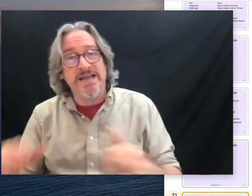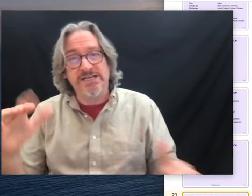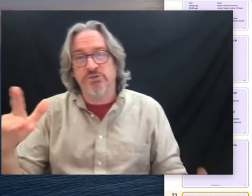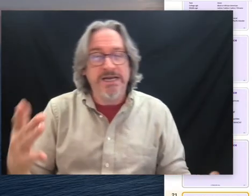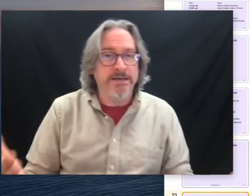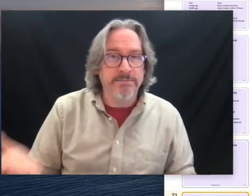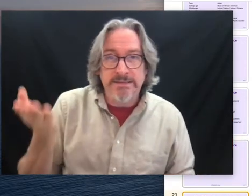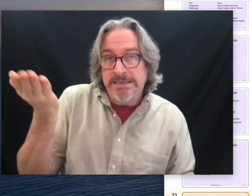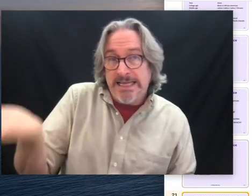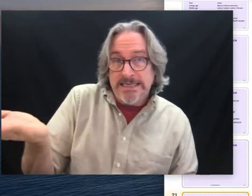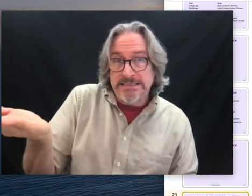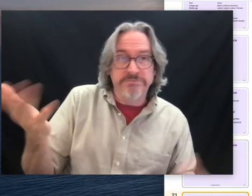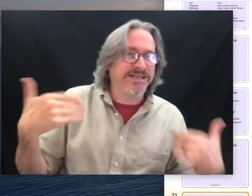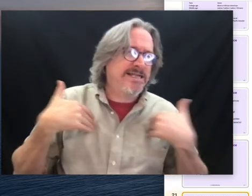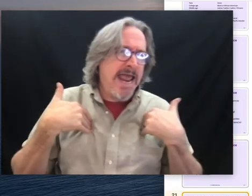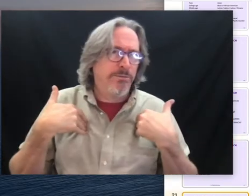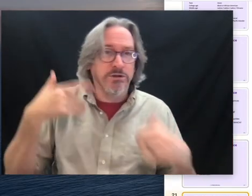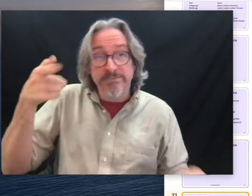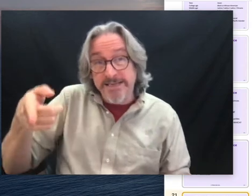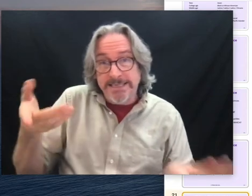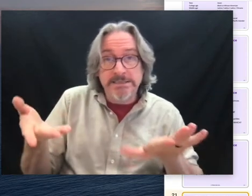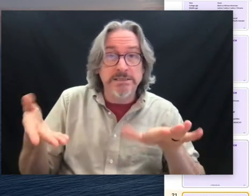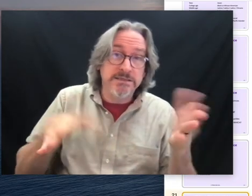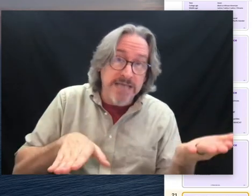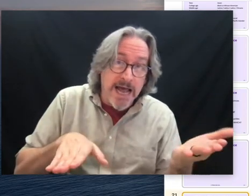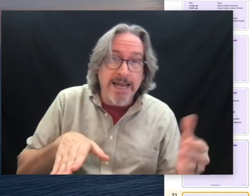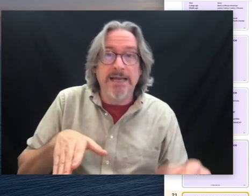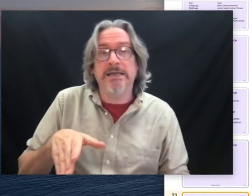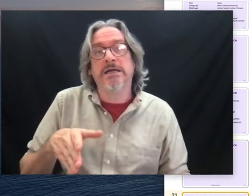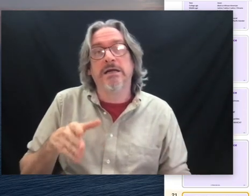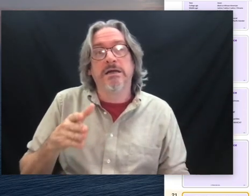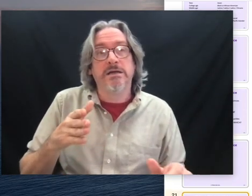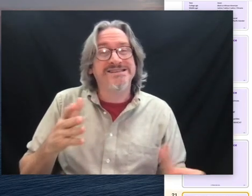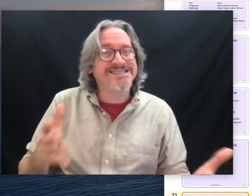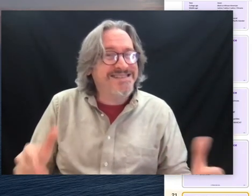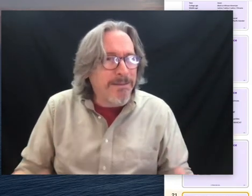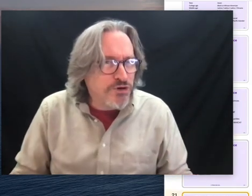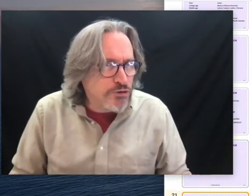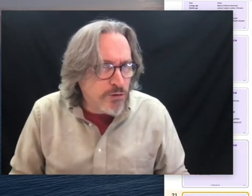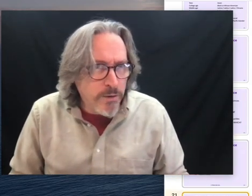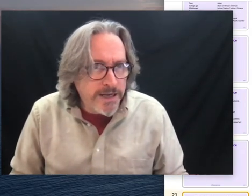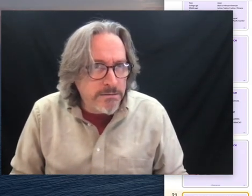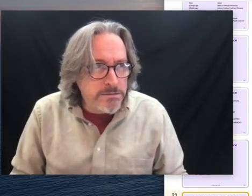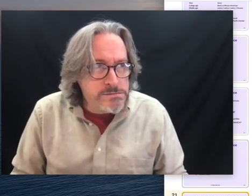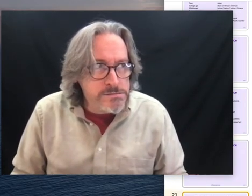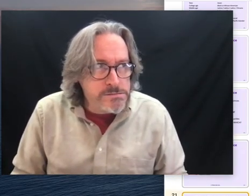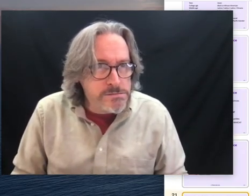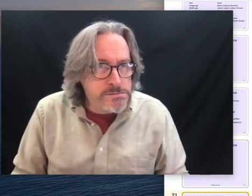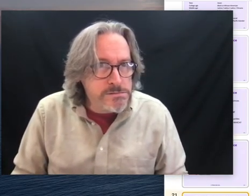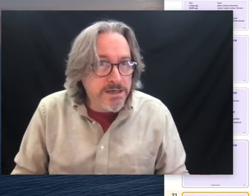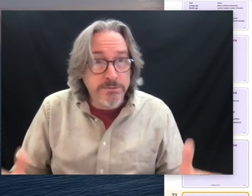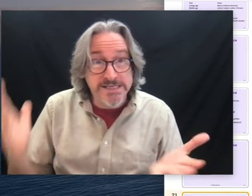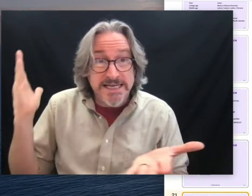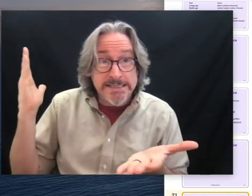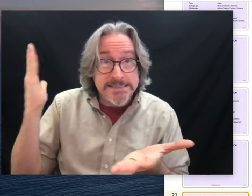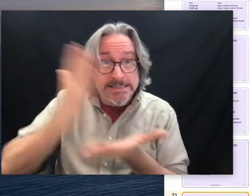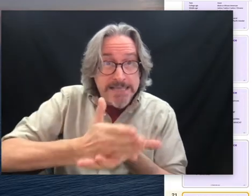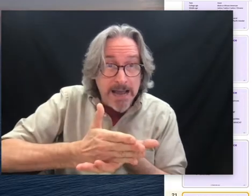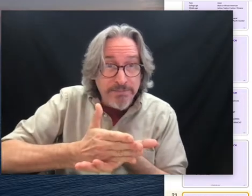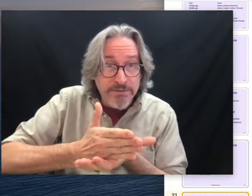So the next one, it's an animal. It died, stopped growing. Does